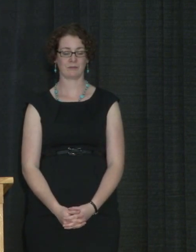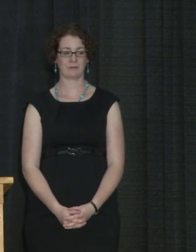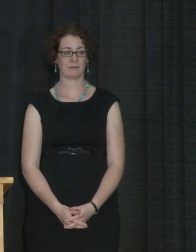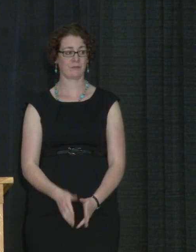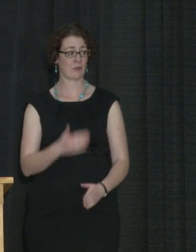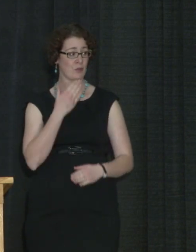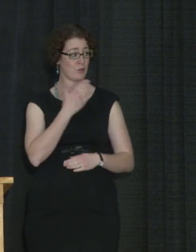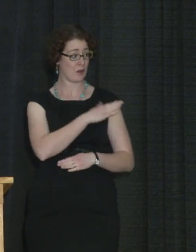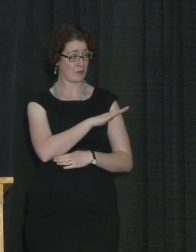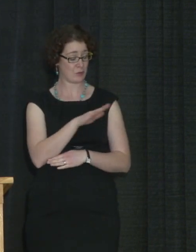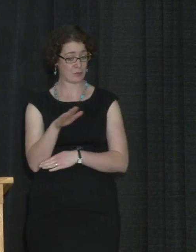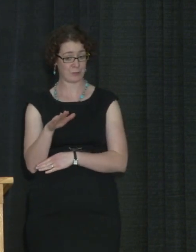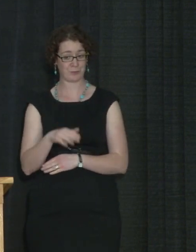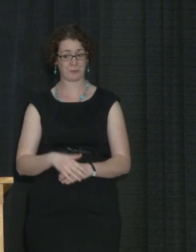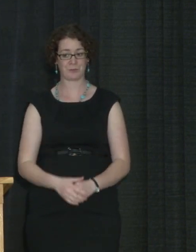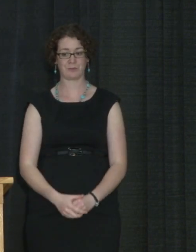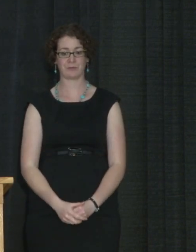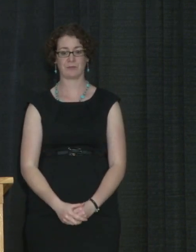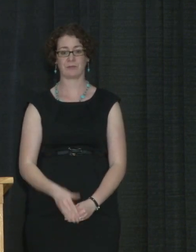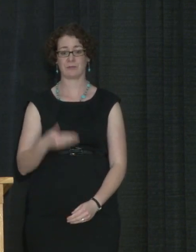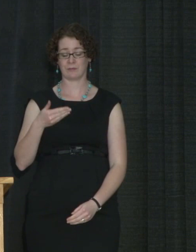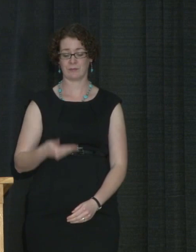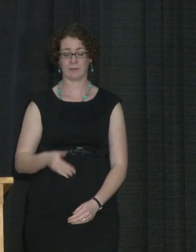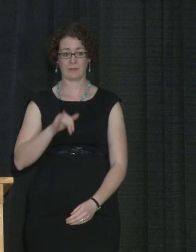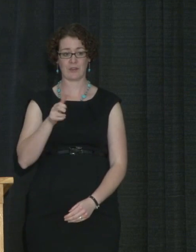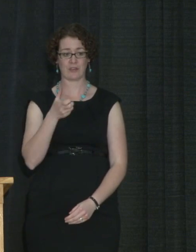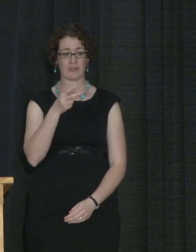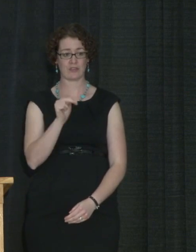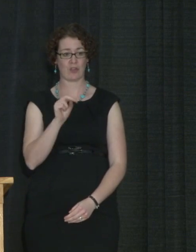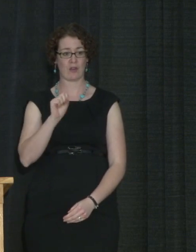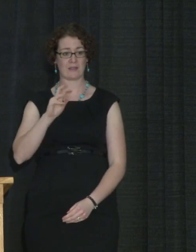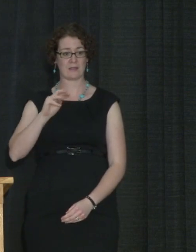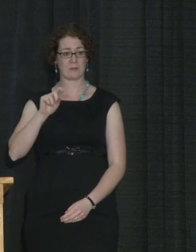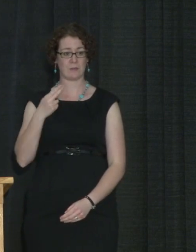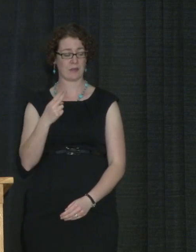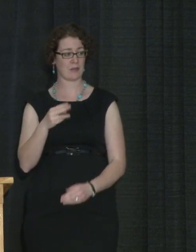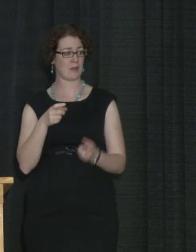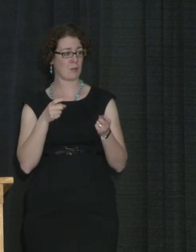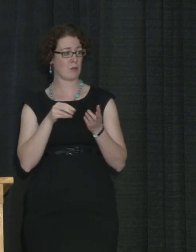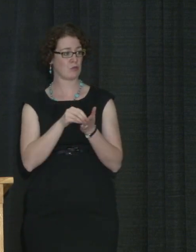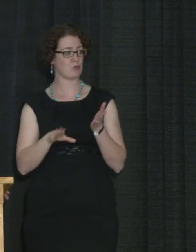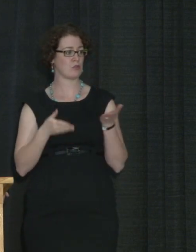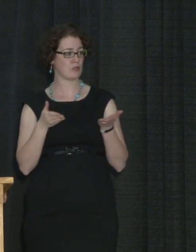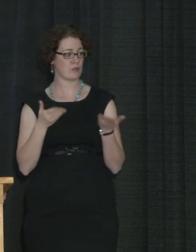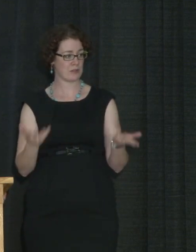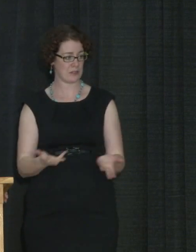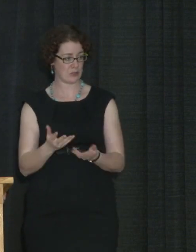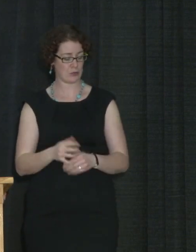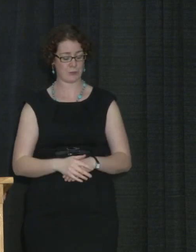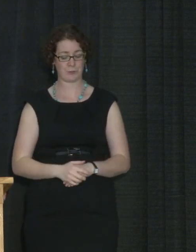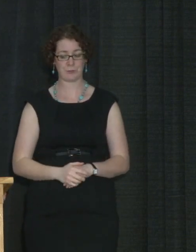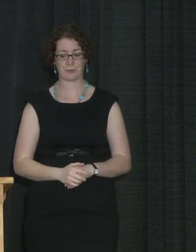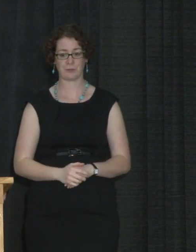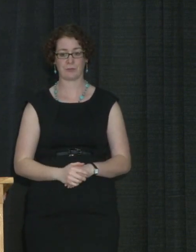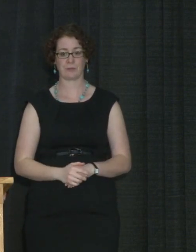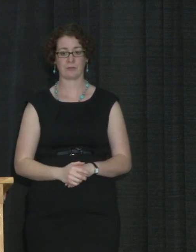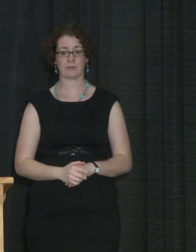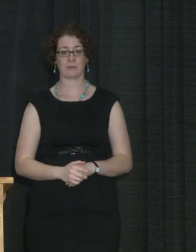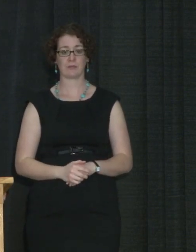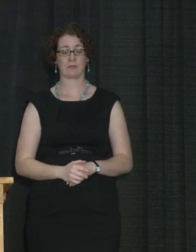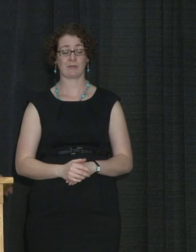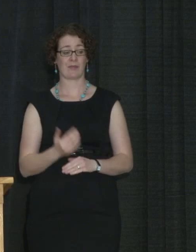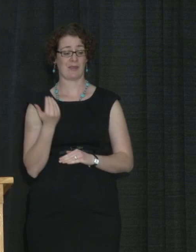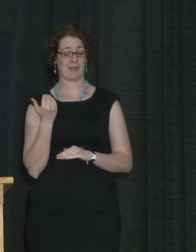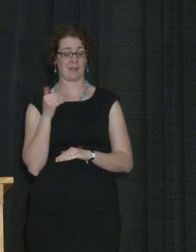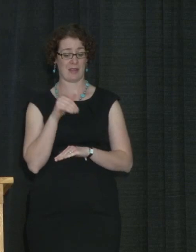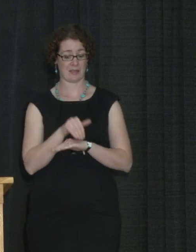Good afternoon. I'm John Smith, the Manager of Student Services here at the Kingstec Campus. Just last